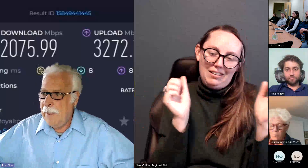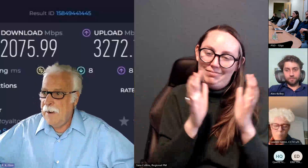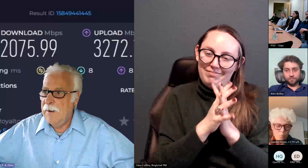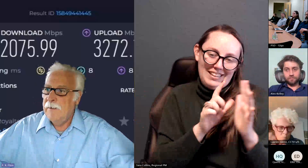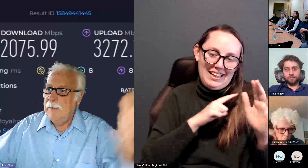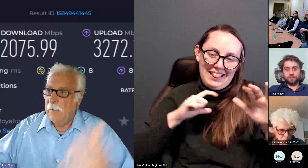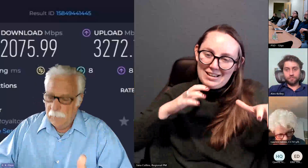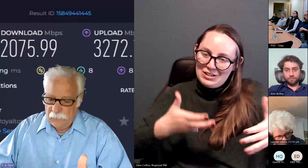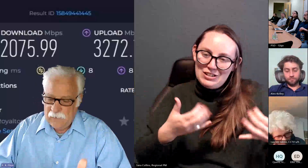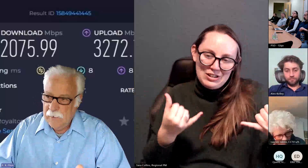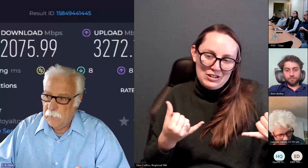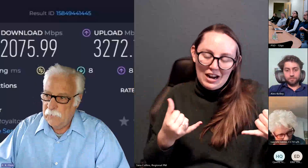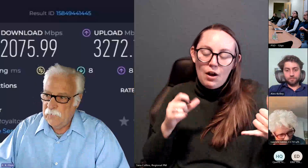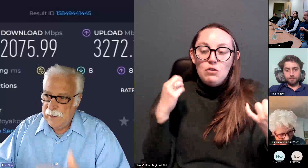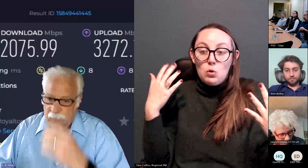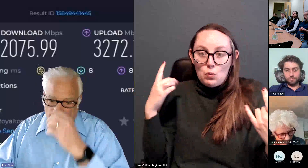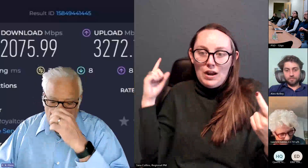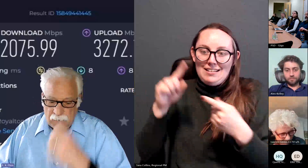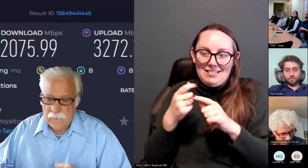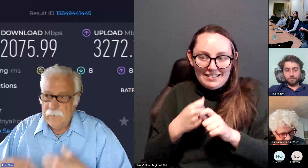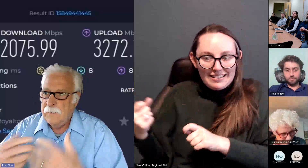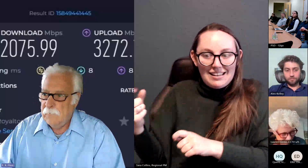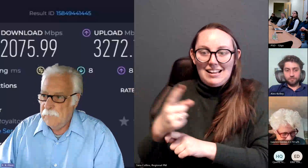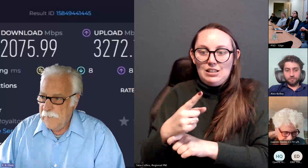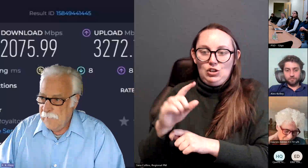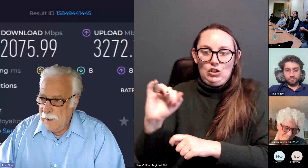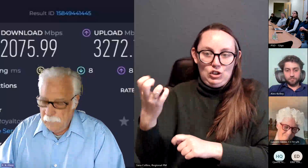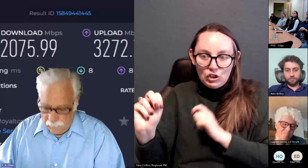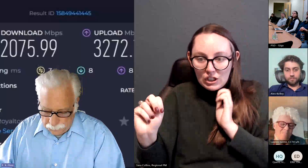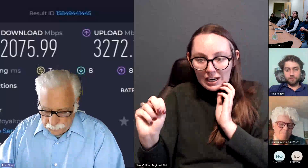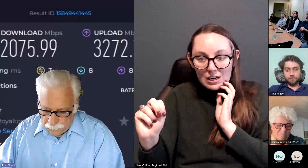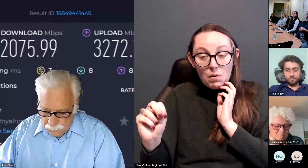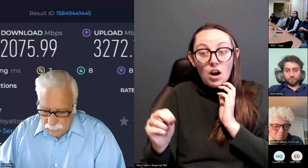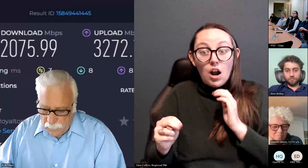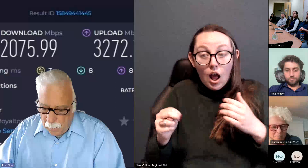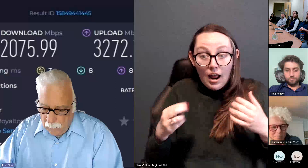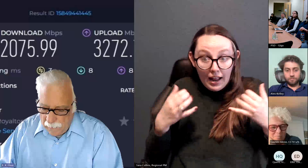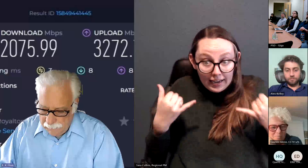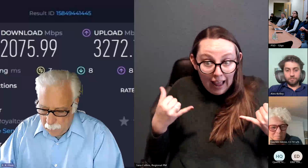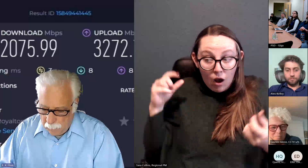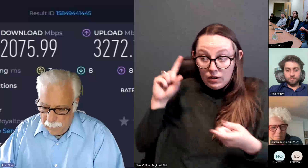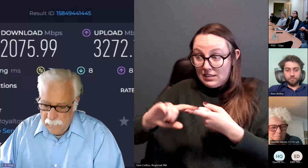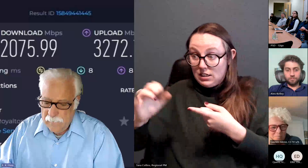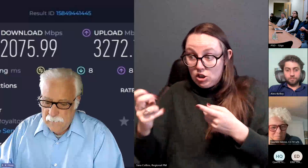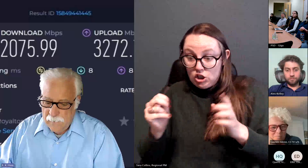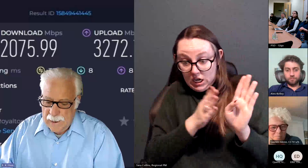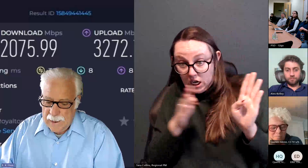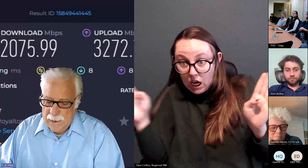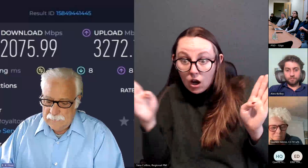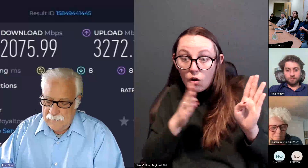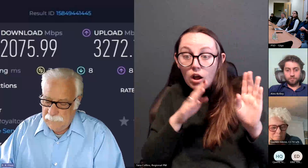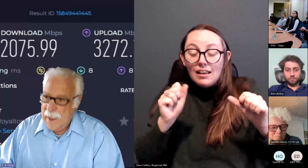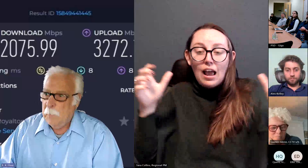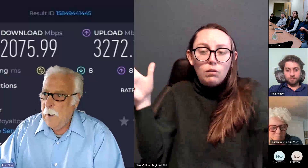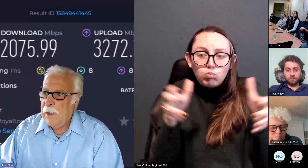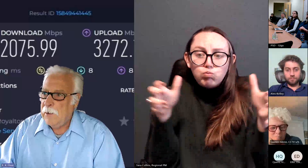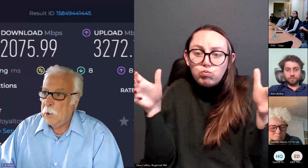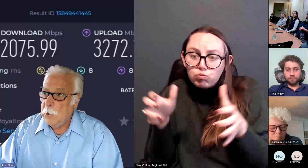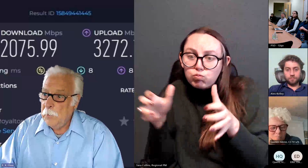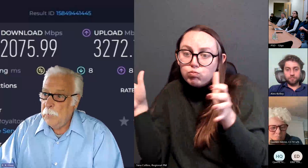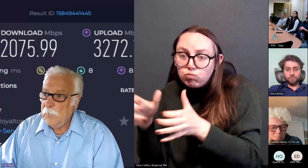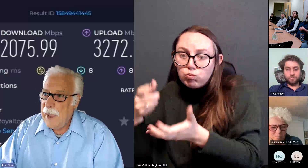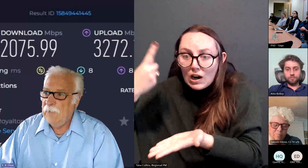now and then. Get all the stakeholders together, figure out a way forward, And if that